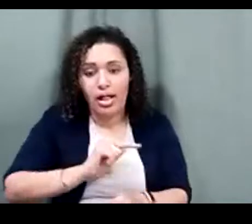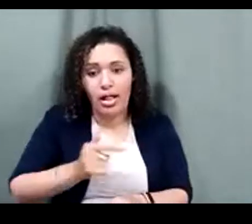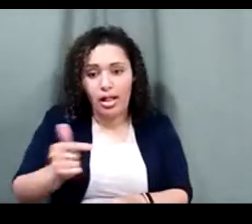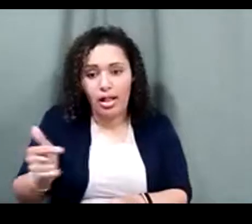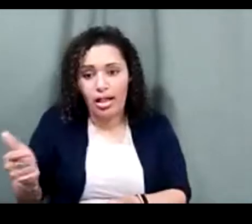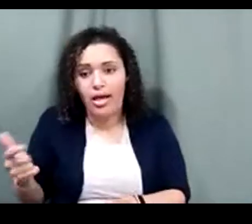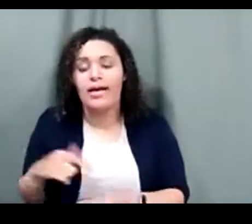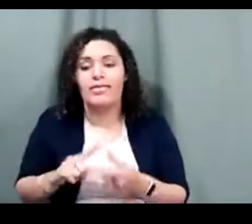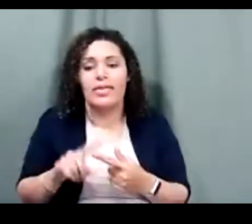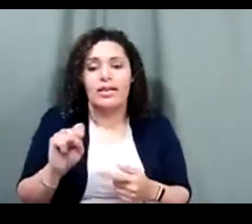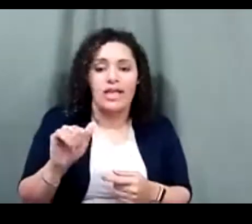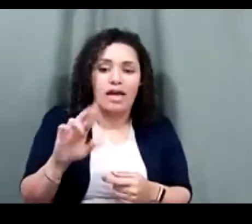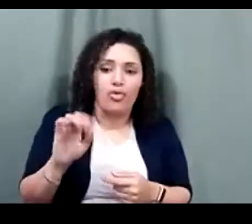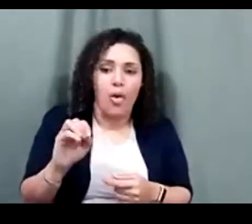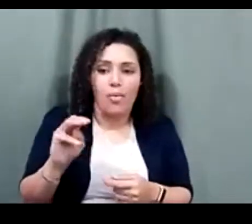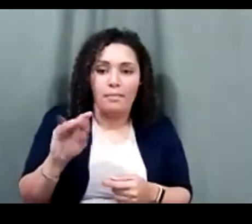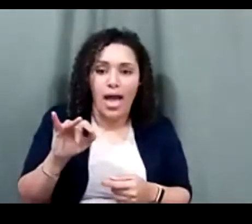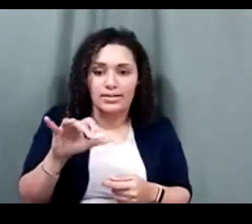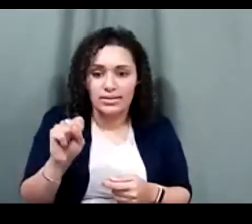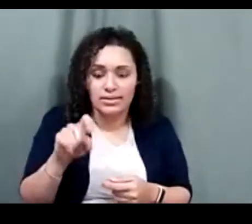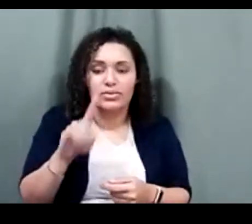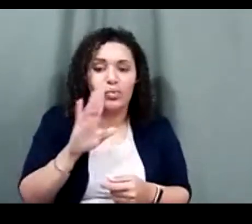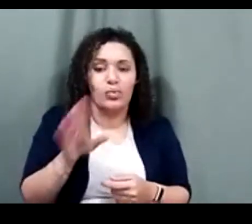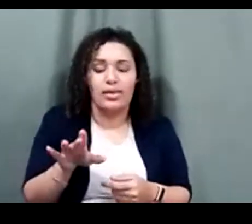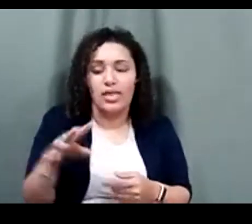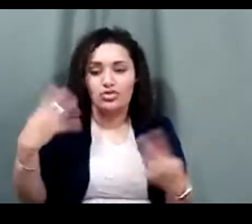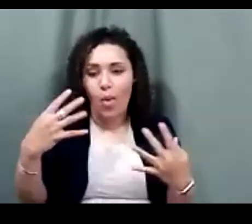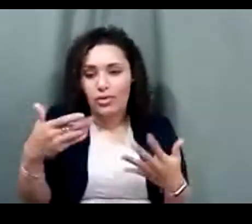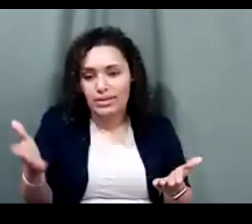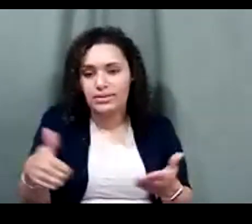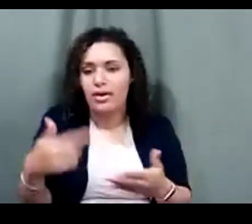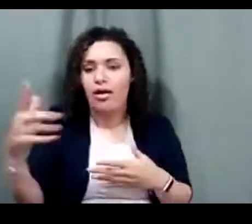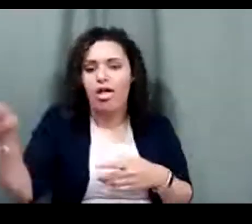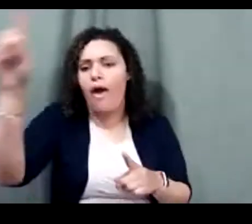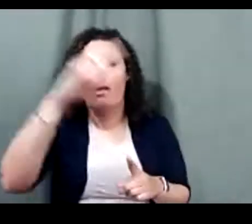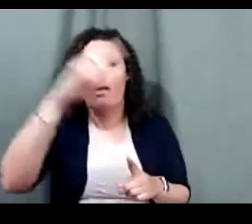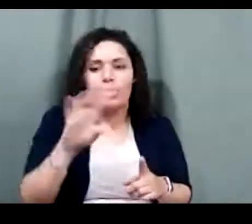and there are wild ones of those all around, will come in and finish. So